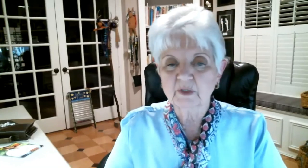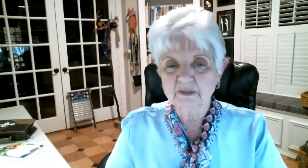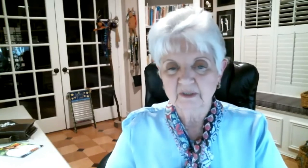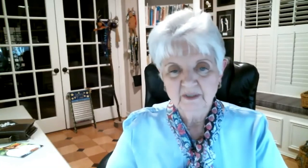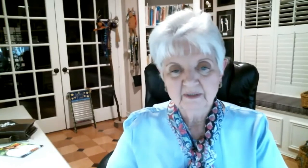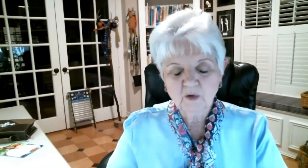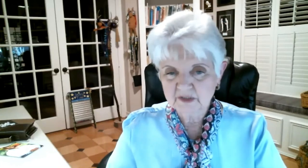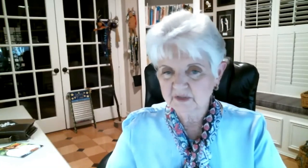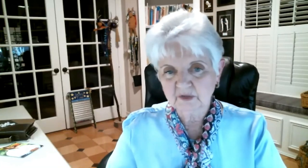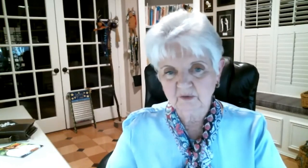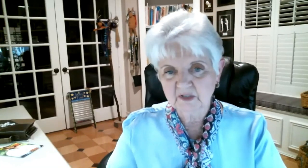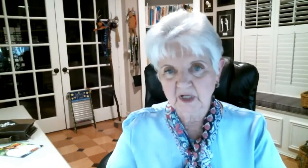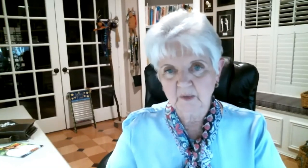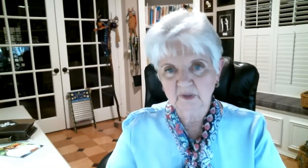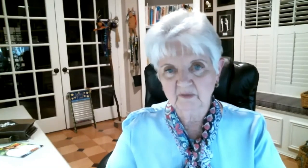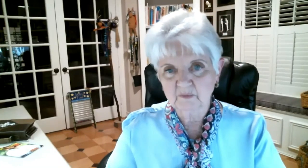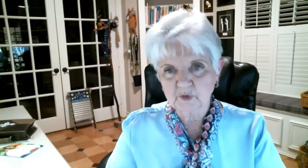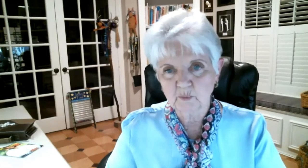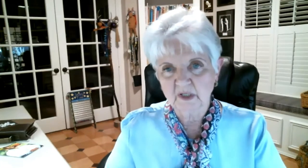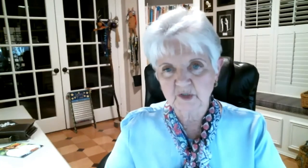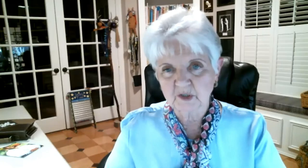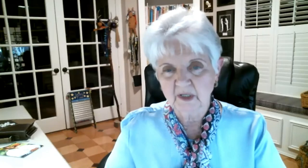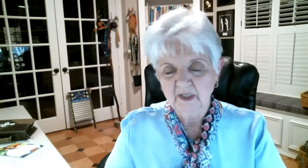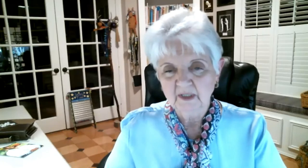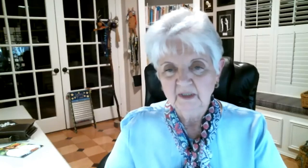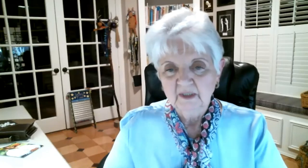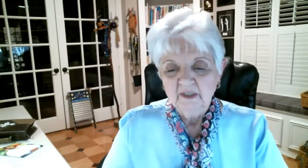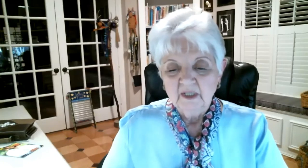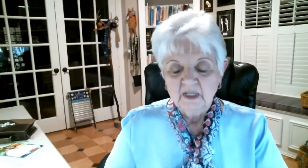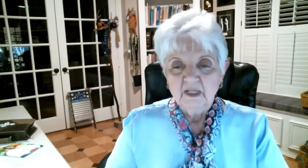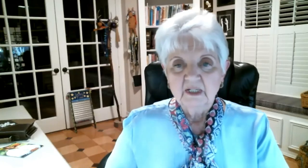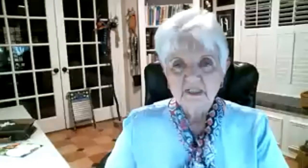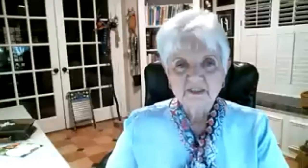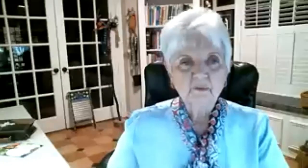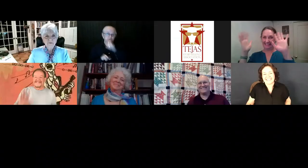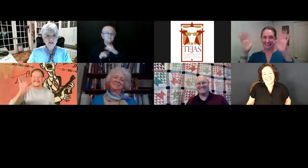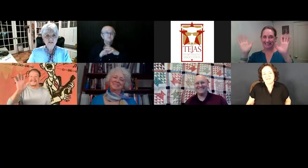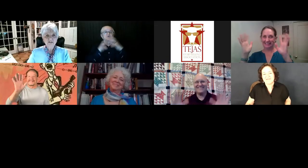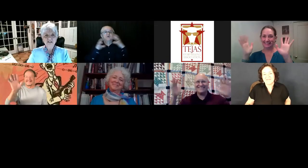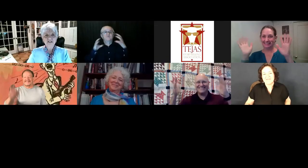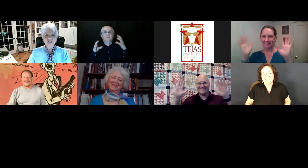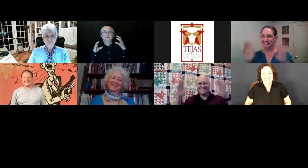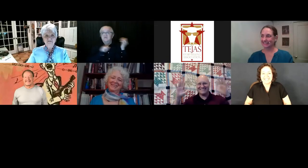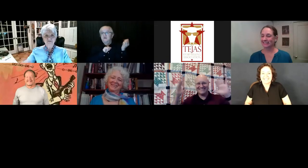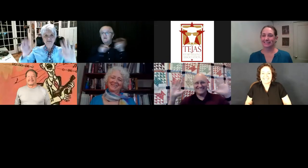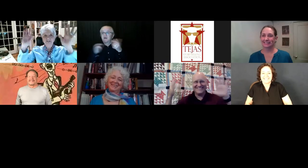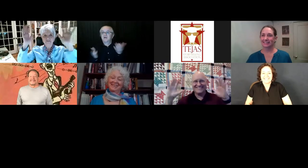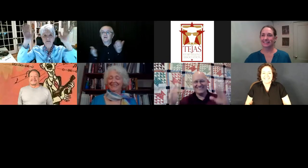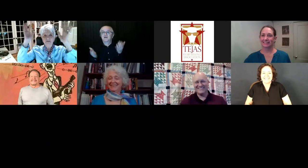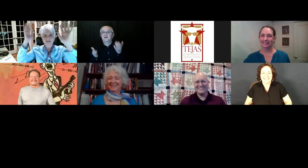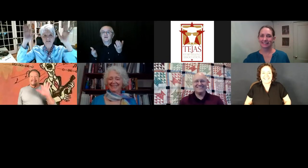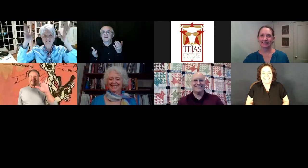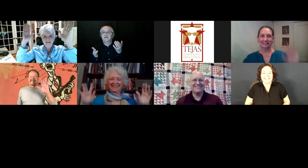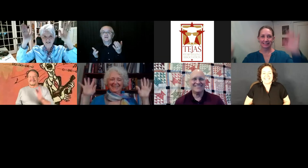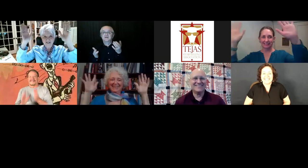stories. They always do such a great job. We love them so much. Is everybody out here now? Let's give